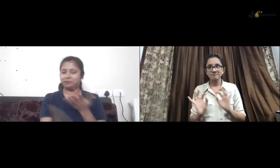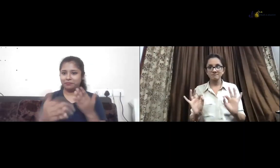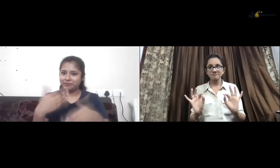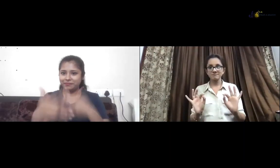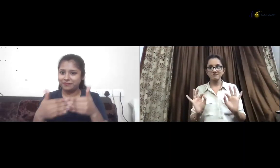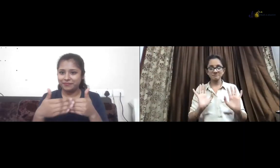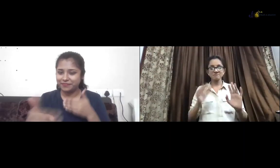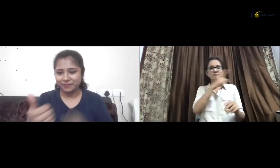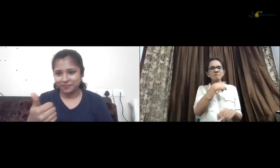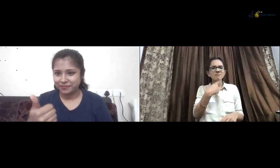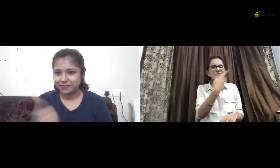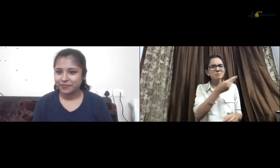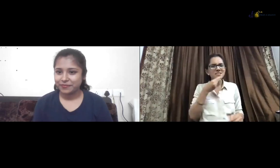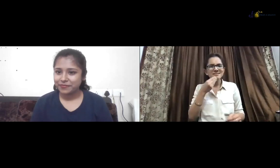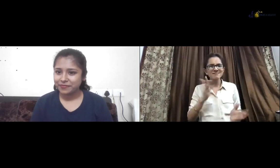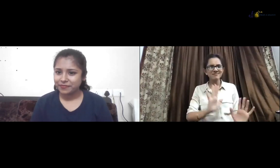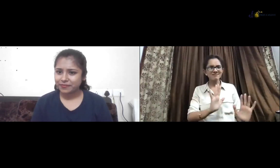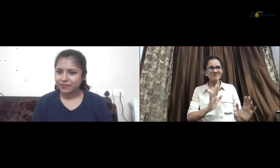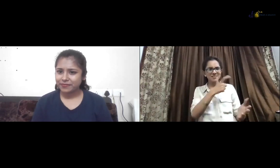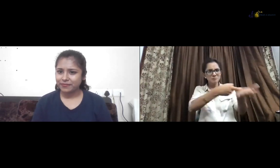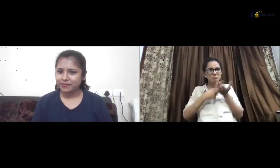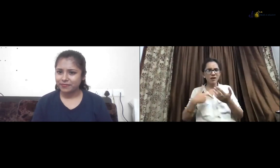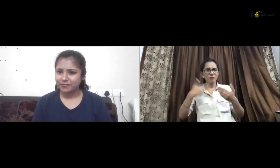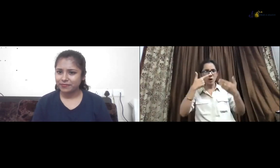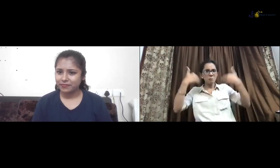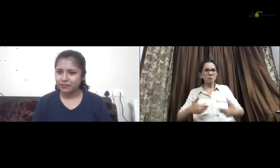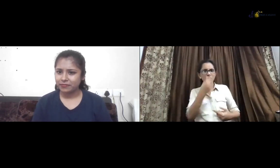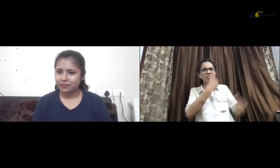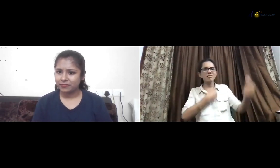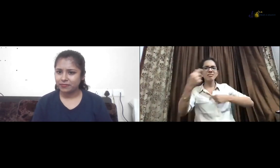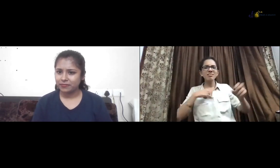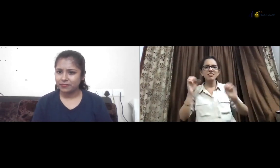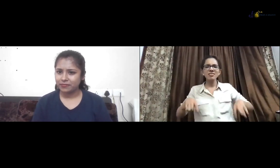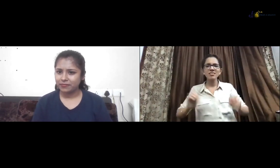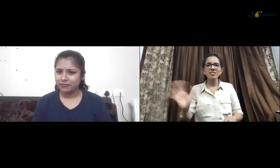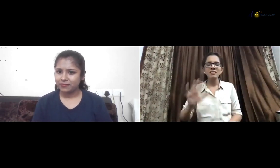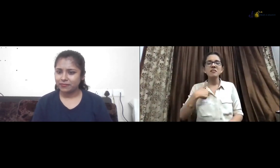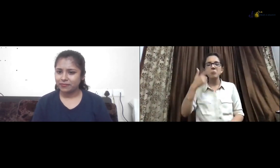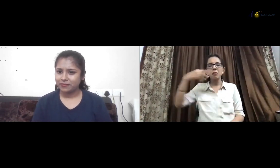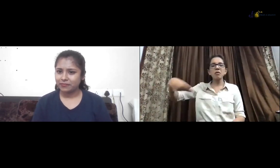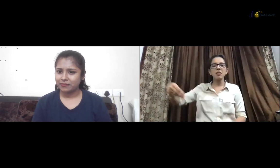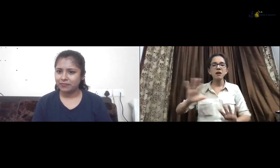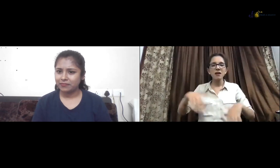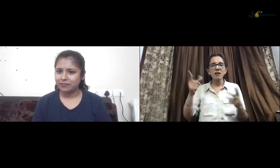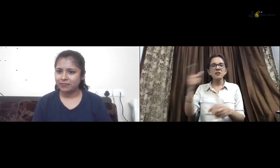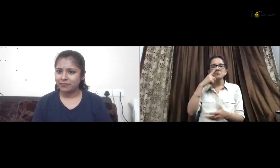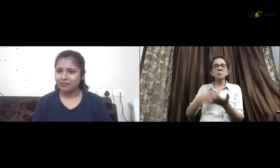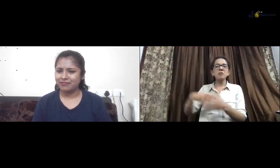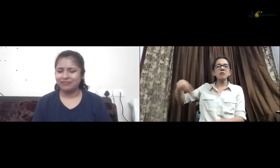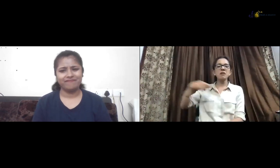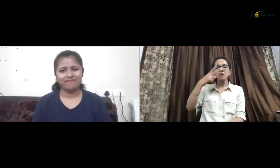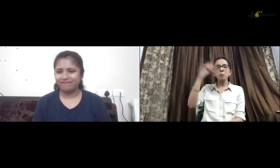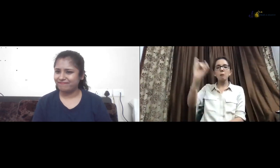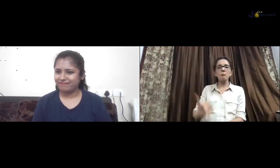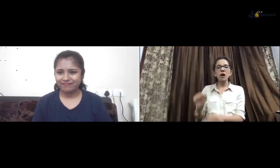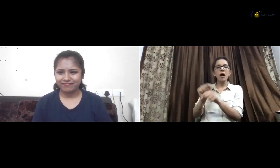stopped. Okay. You can continue, Surbi. So I told him, please respect me. Don't comment on me, okay? And